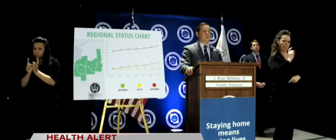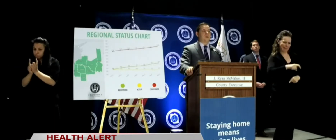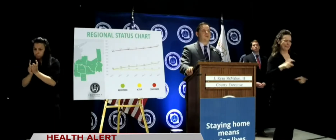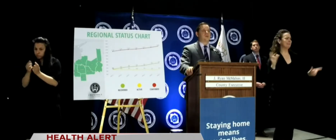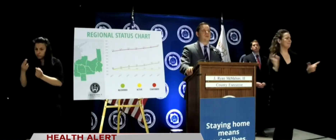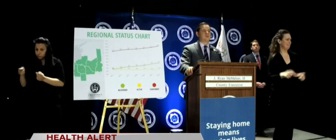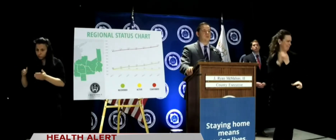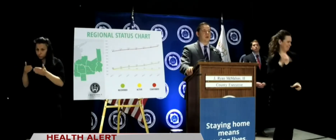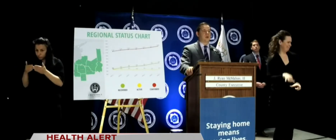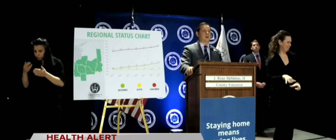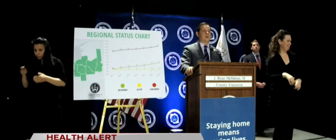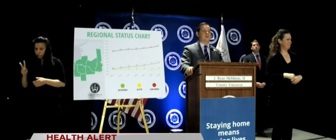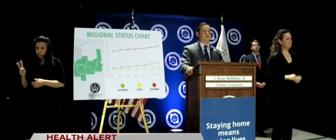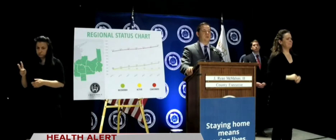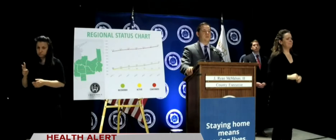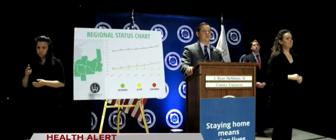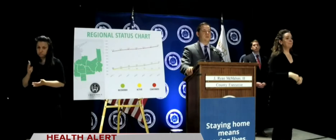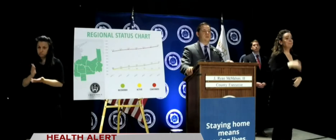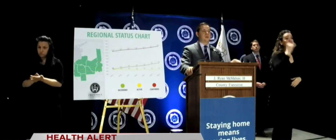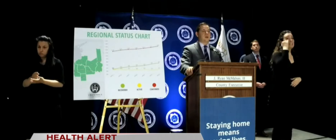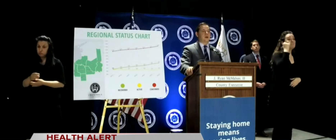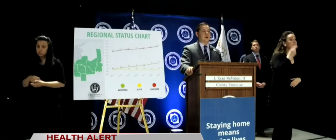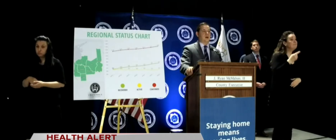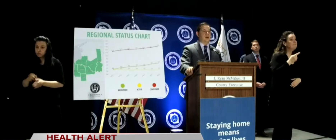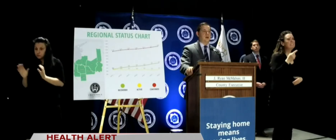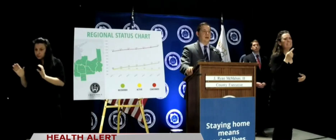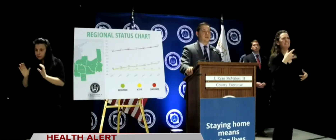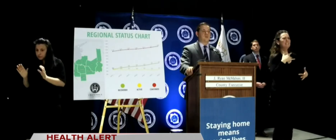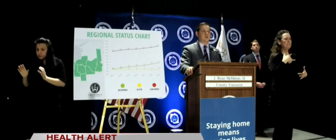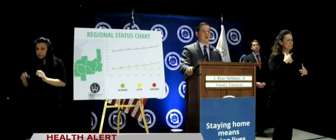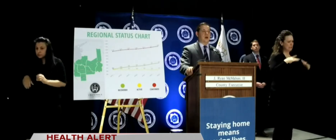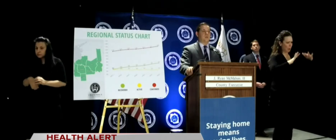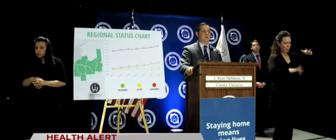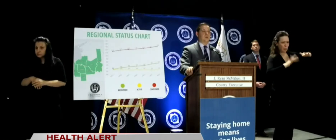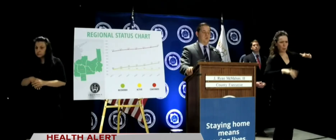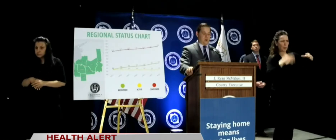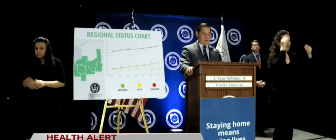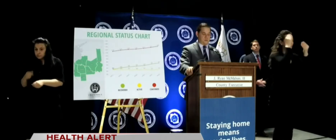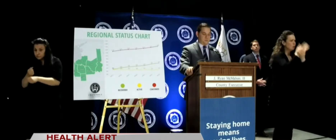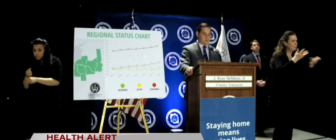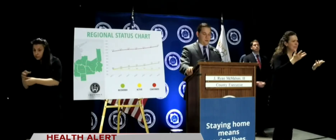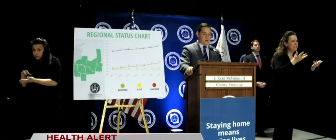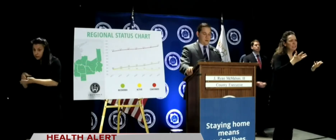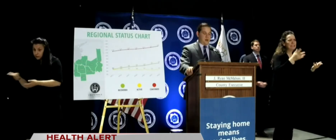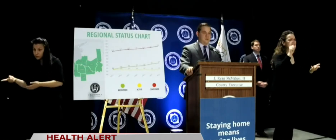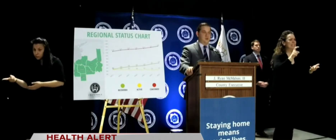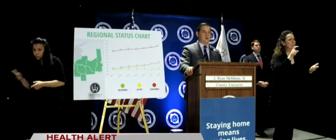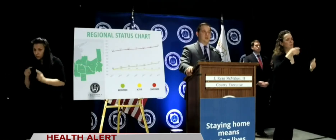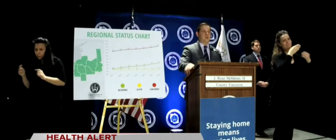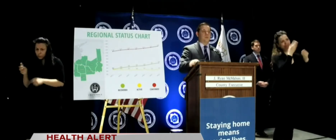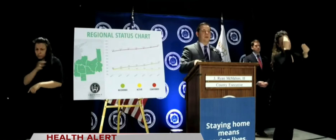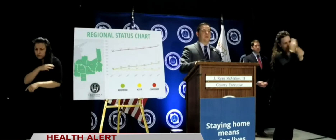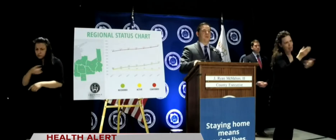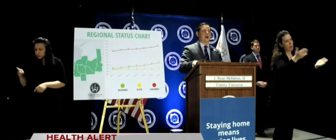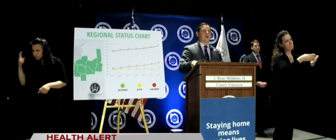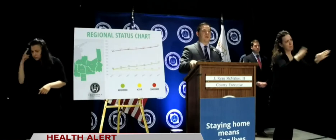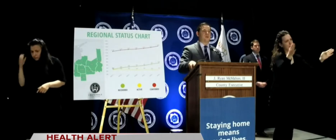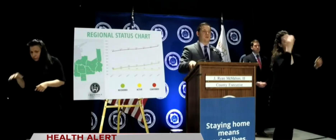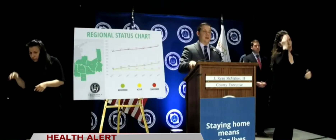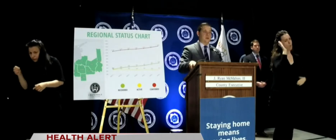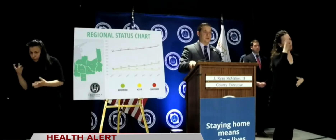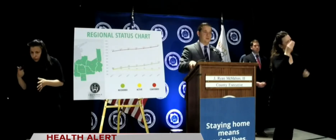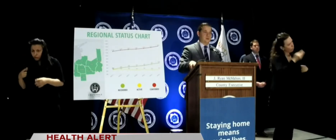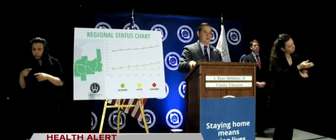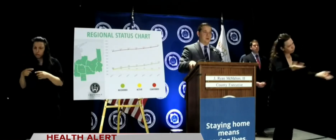via press release. We'll talk about it at these briefings and ask for your help and your awareness. Certainly, we're making progress